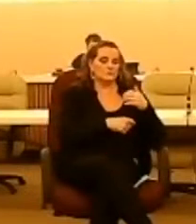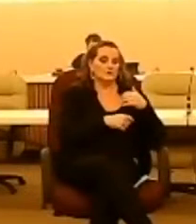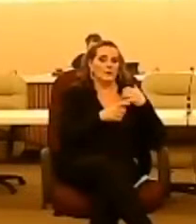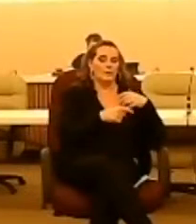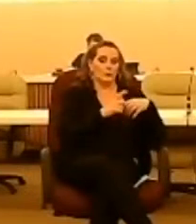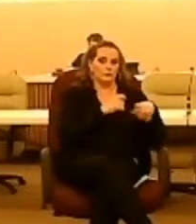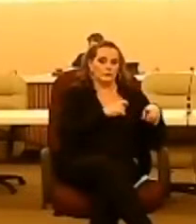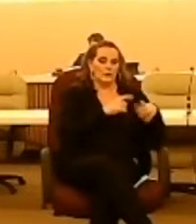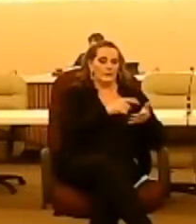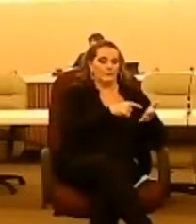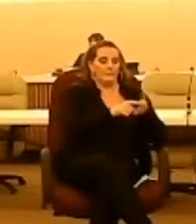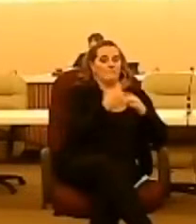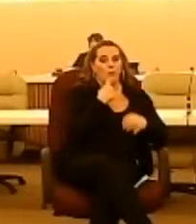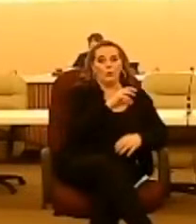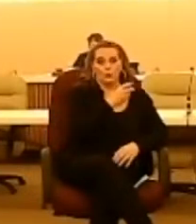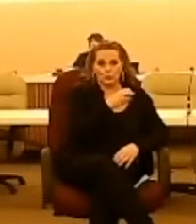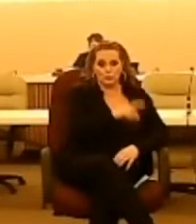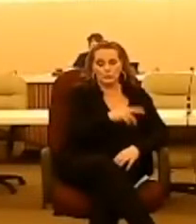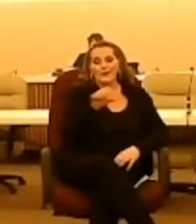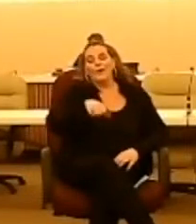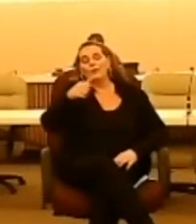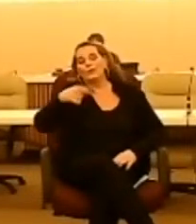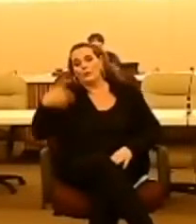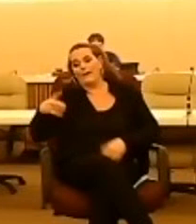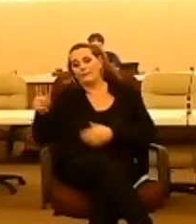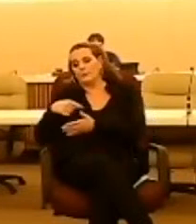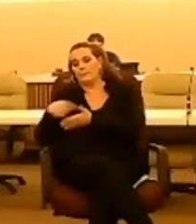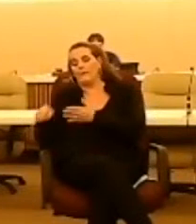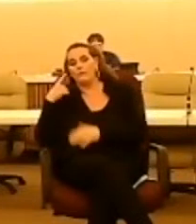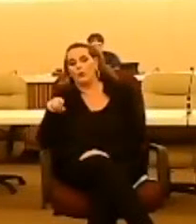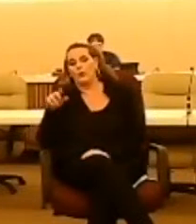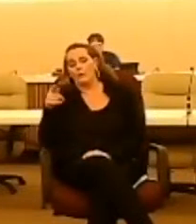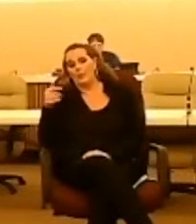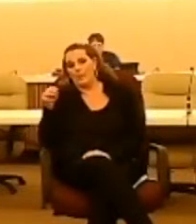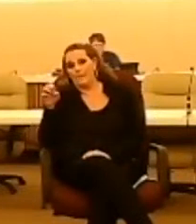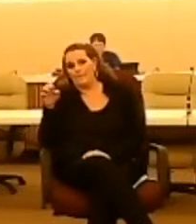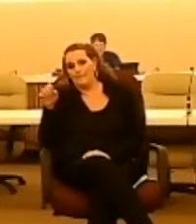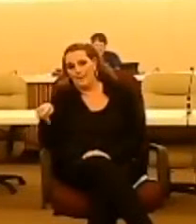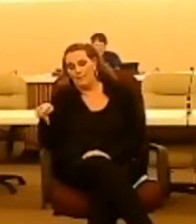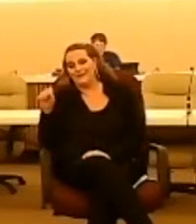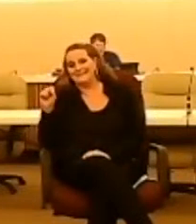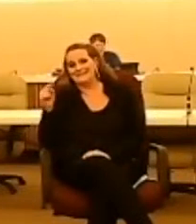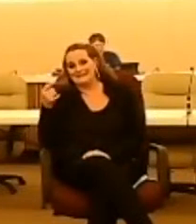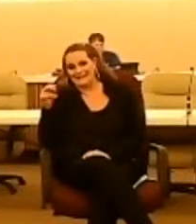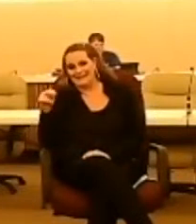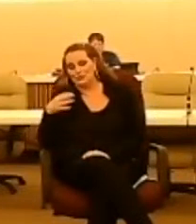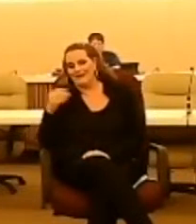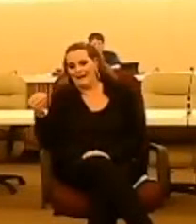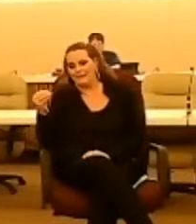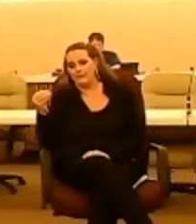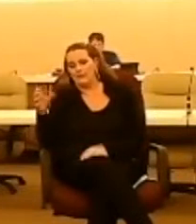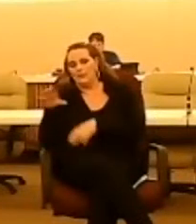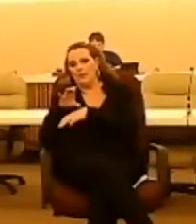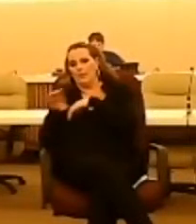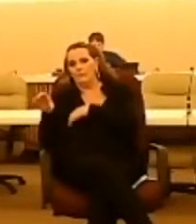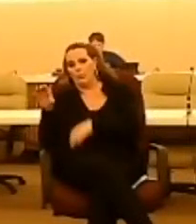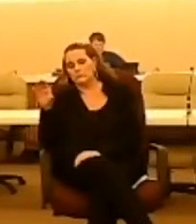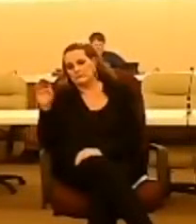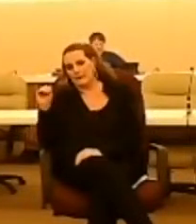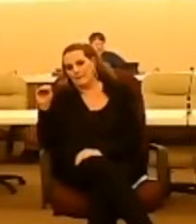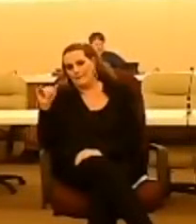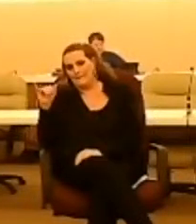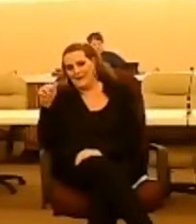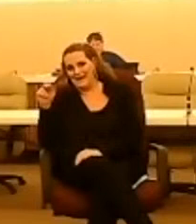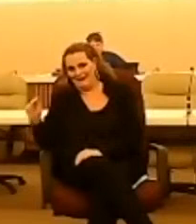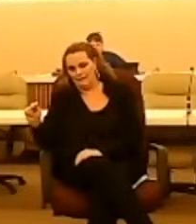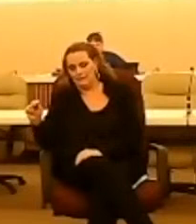paid for their sewer mains, the other half is being paid for the pump station and force main. So one half of that is going to be split. So